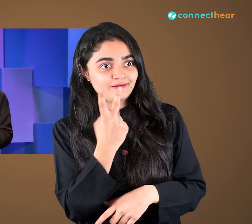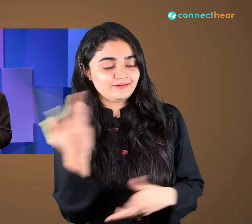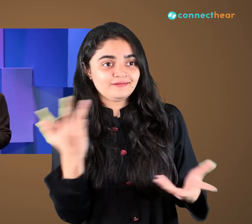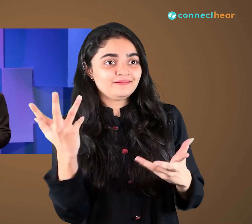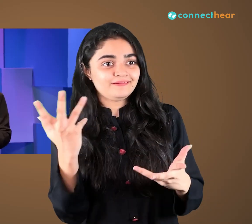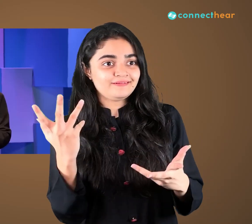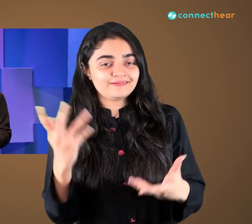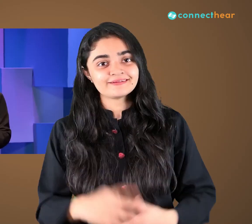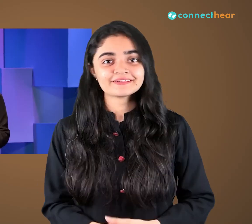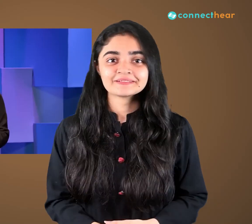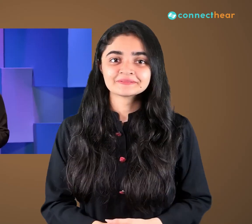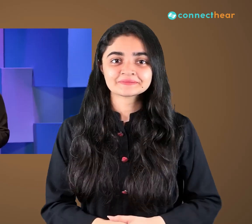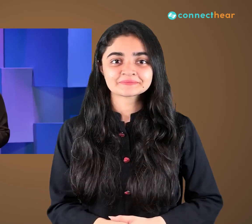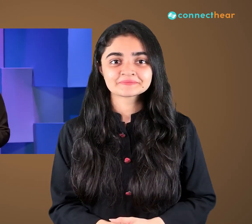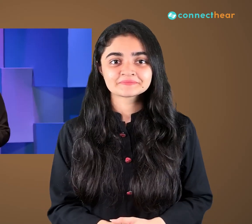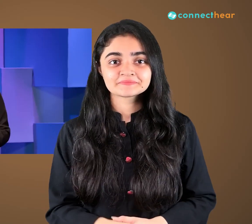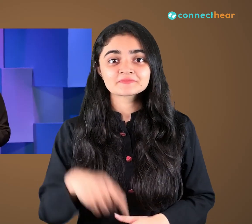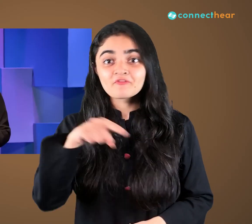She was completely fine with it.